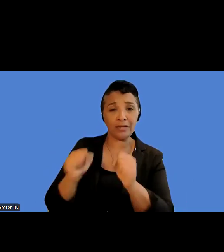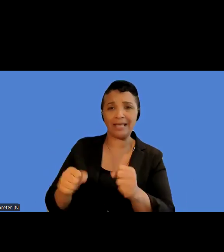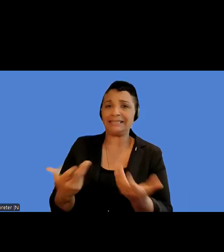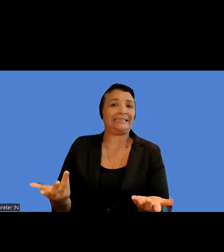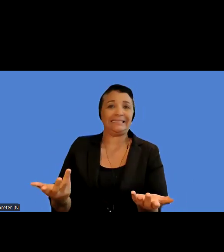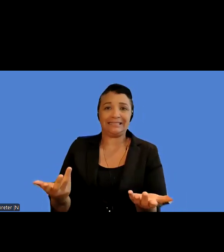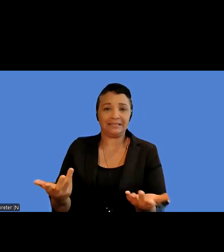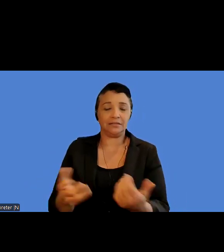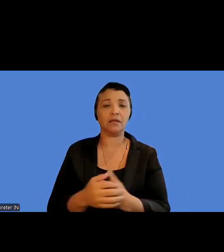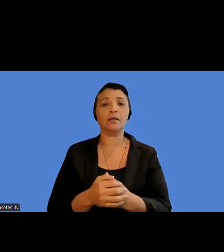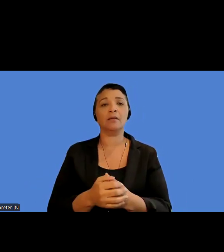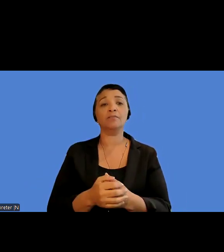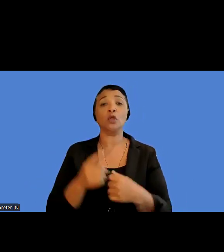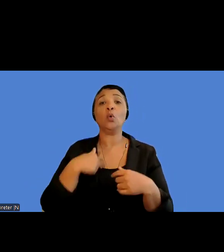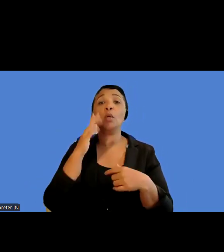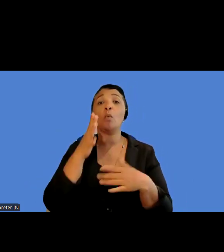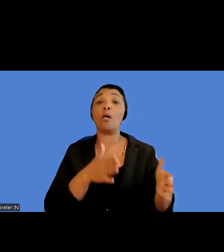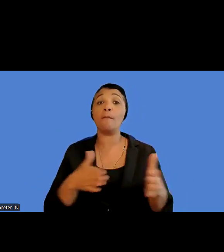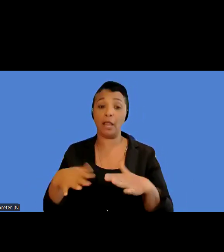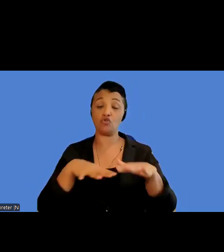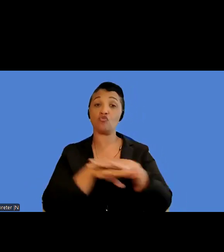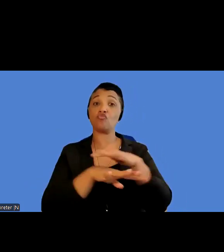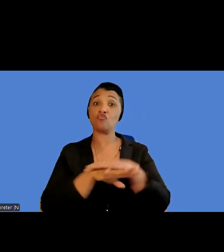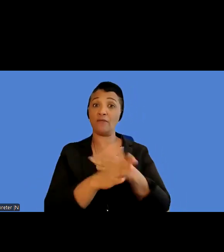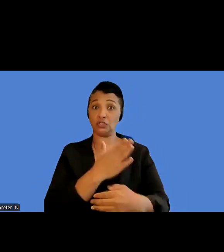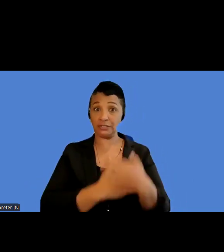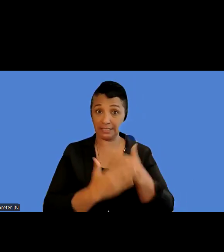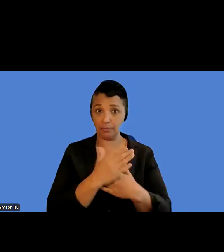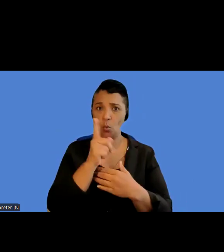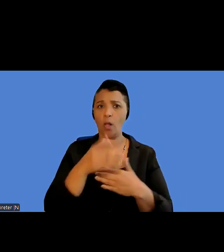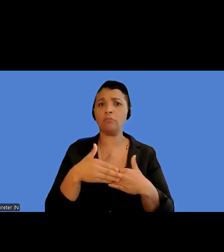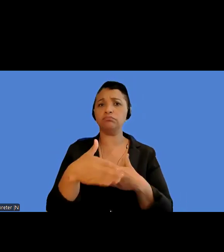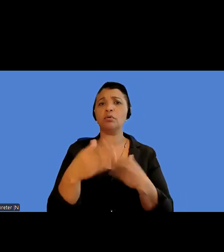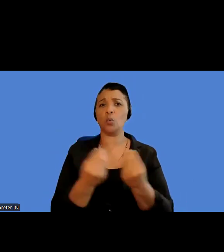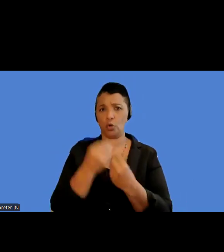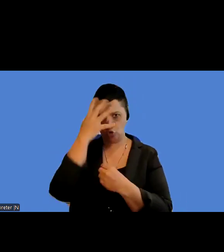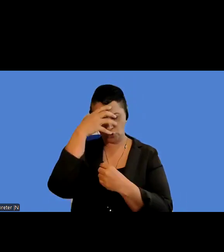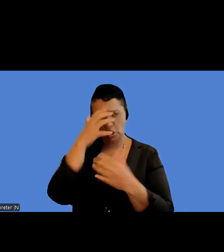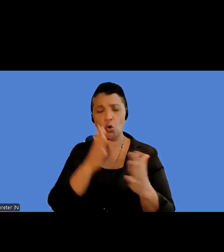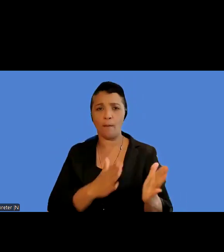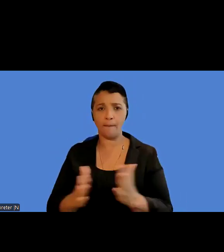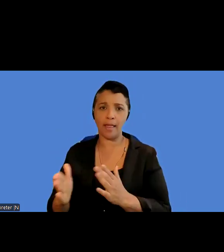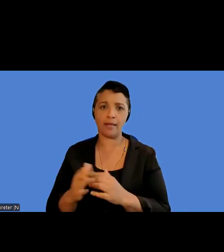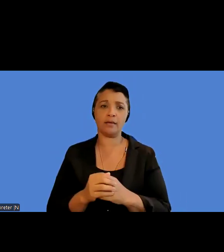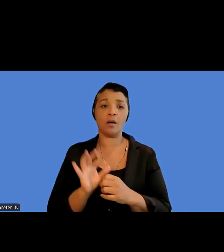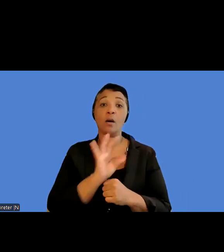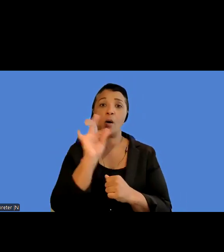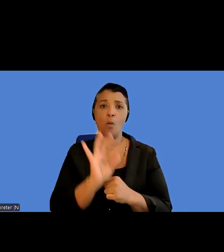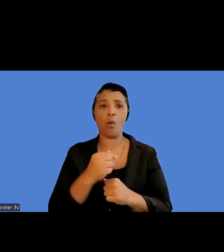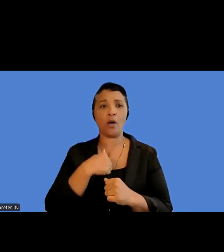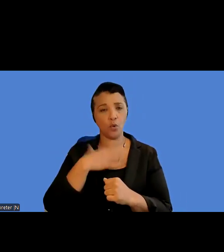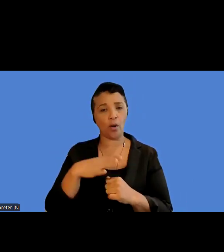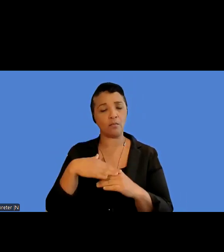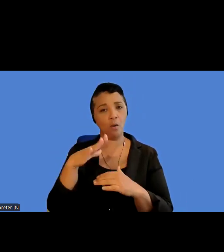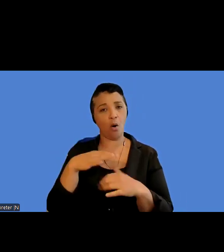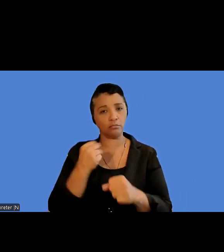be planning a webinar for refugees with disabilities with Rosario, as we do want to make an